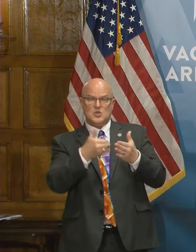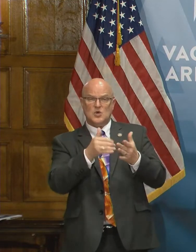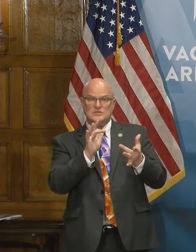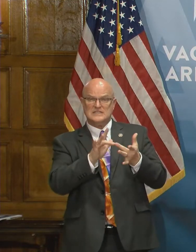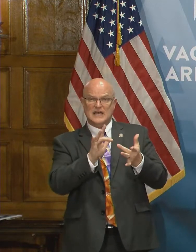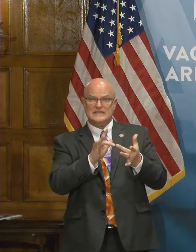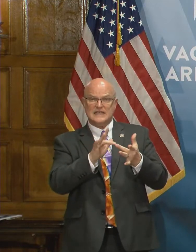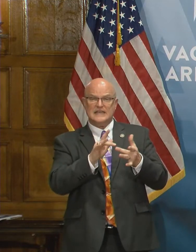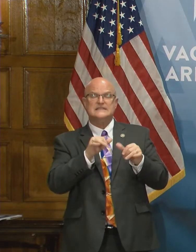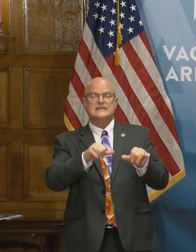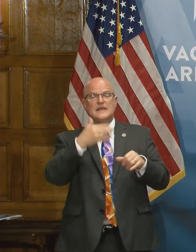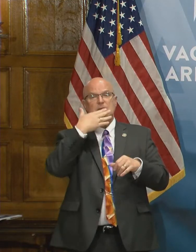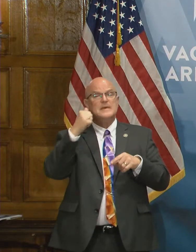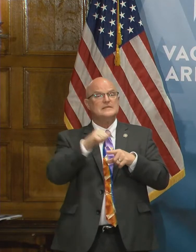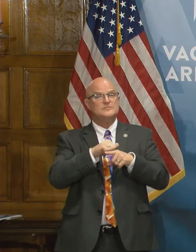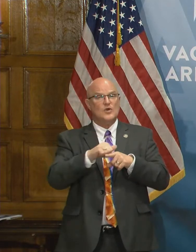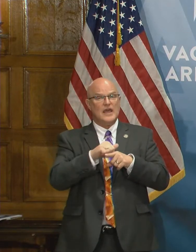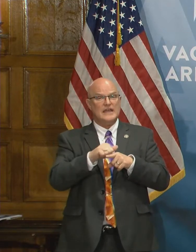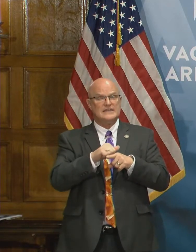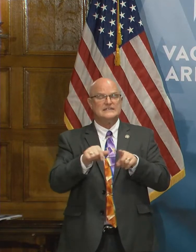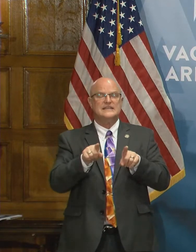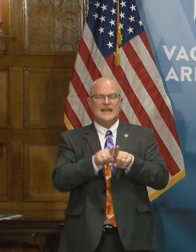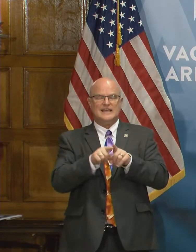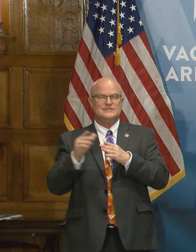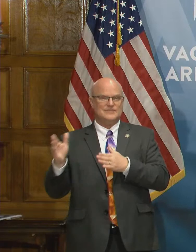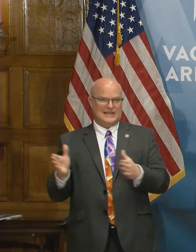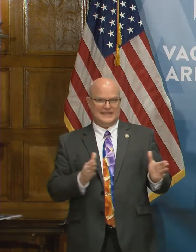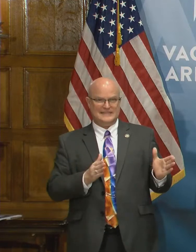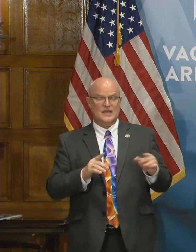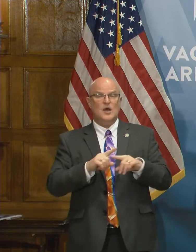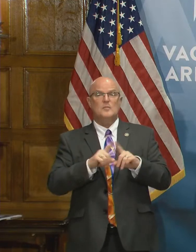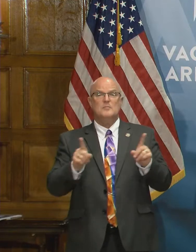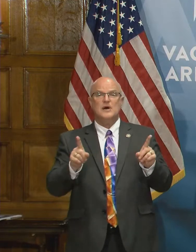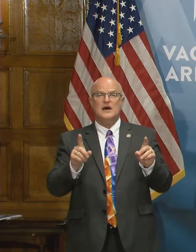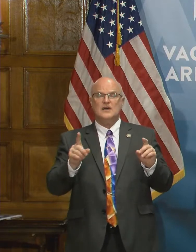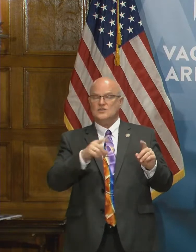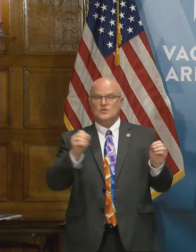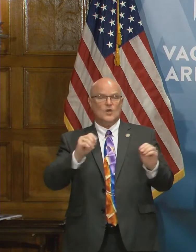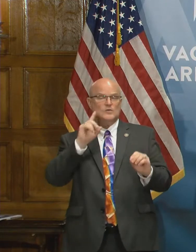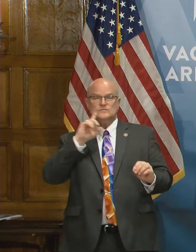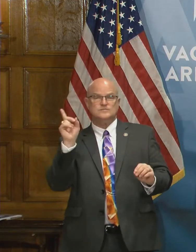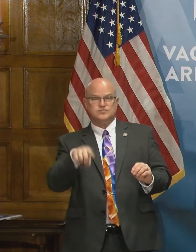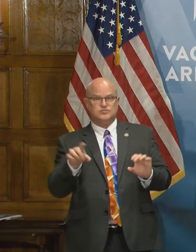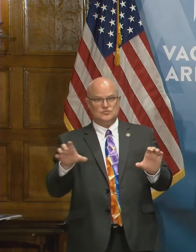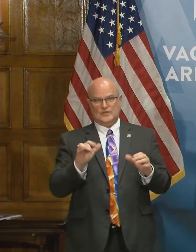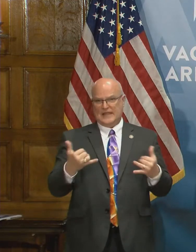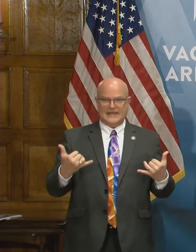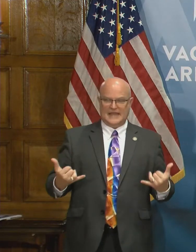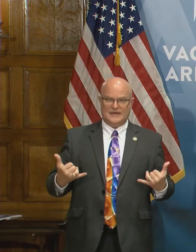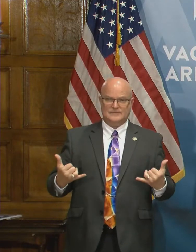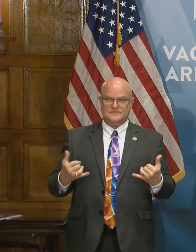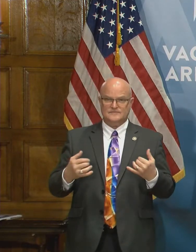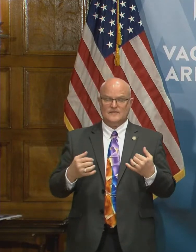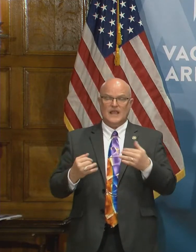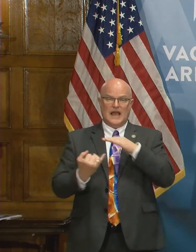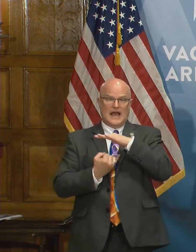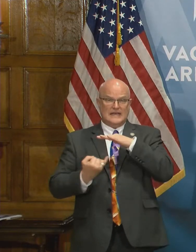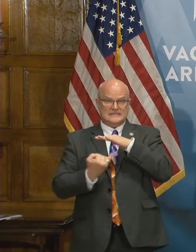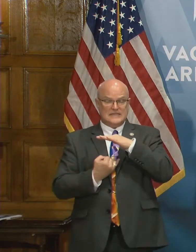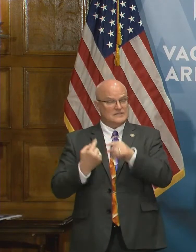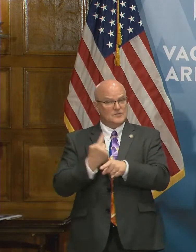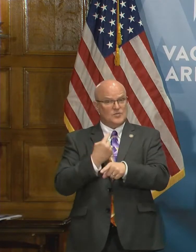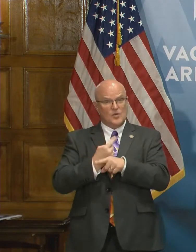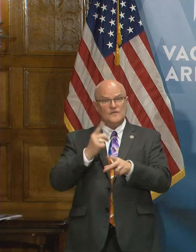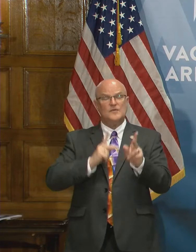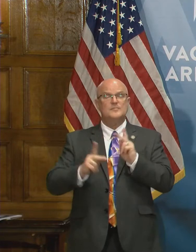contacts remain the best practice as mitigation strategies, but there is no directive for districts to do so. Isolation is still